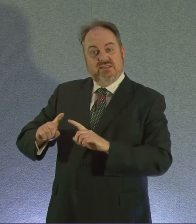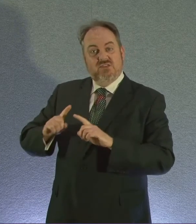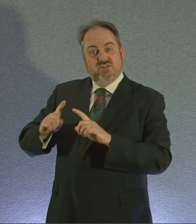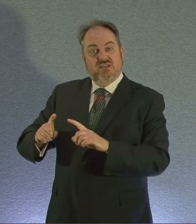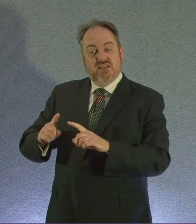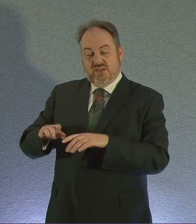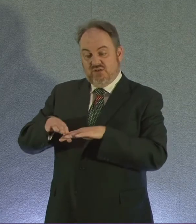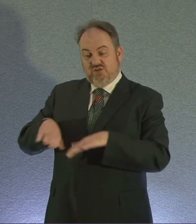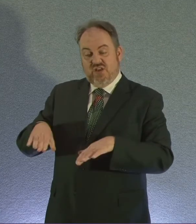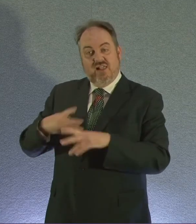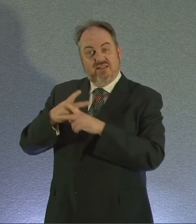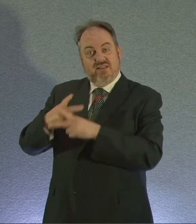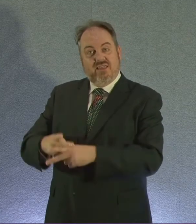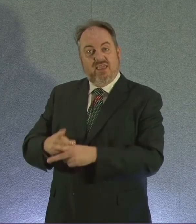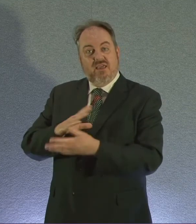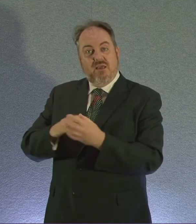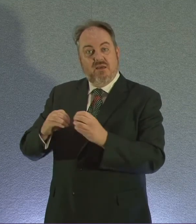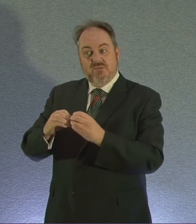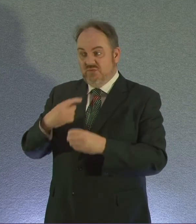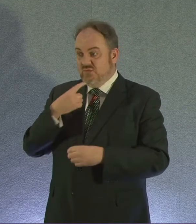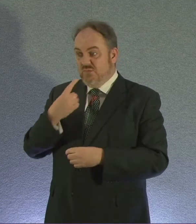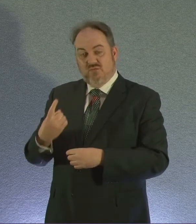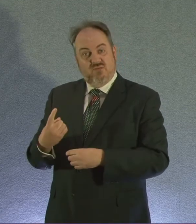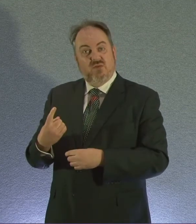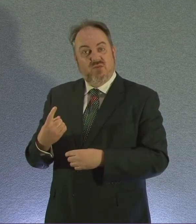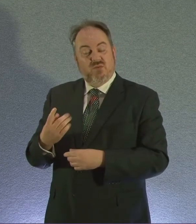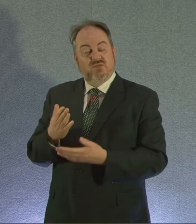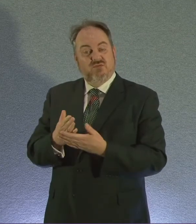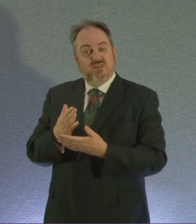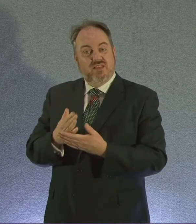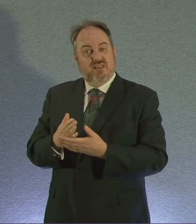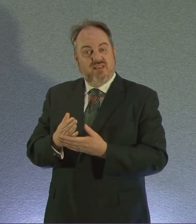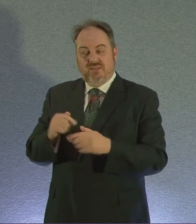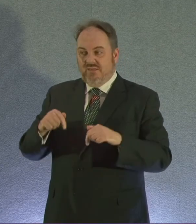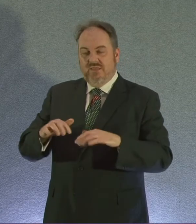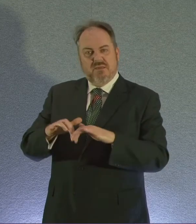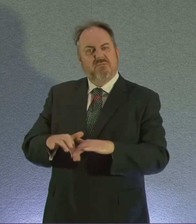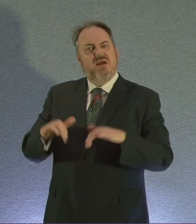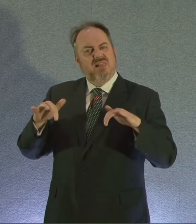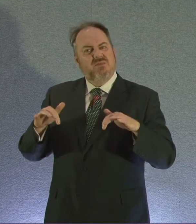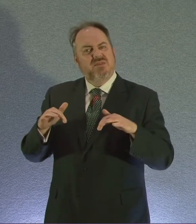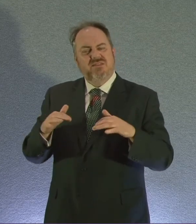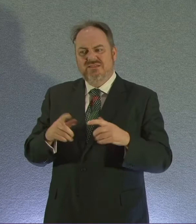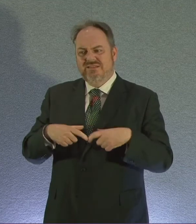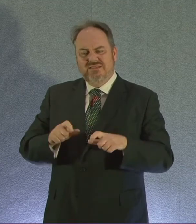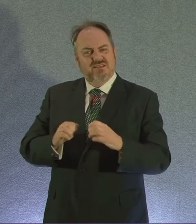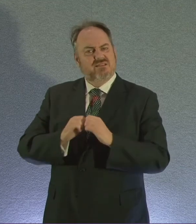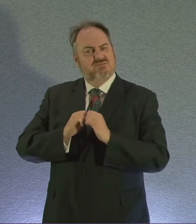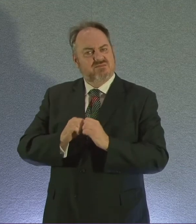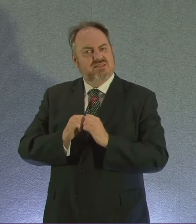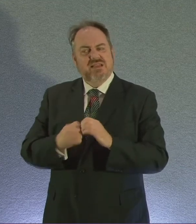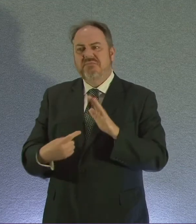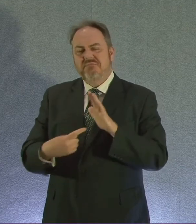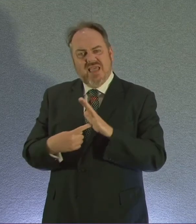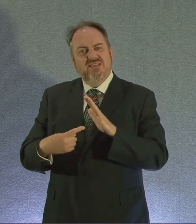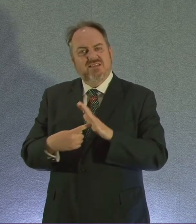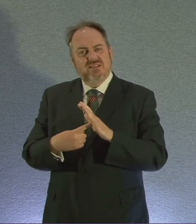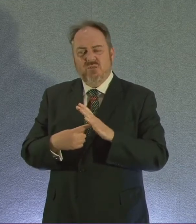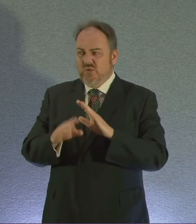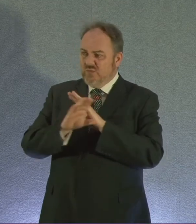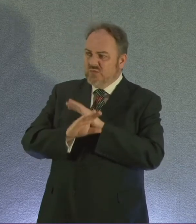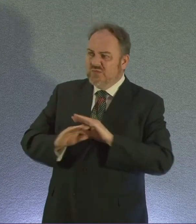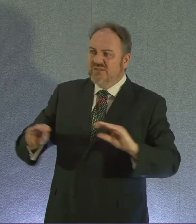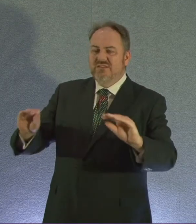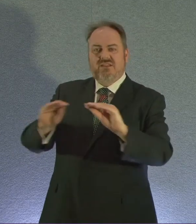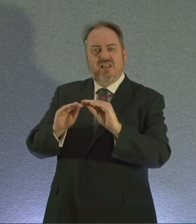tomorrow. Today's been really important. Today has shown that Parliament still matter, and that's a really important message to send out to the people that we all